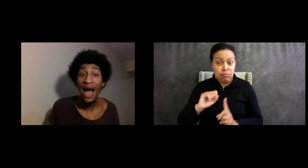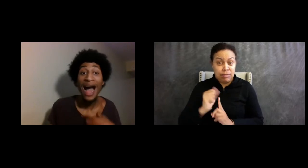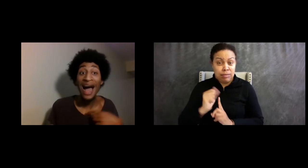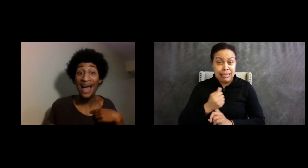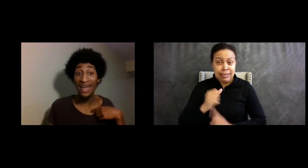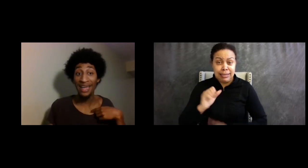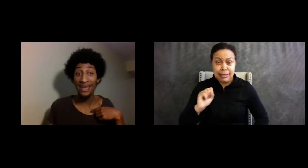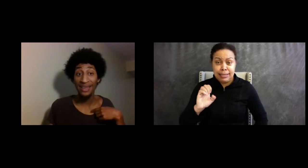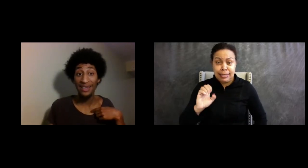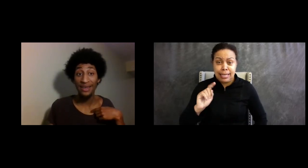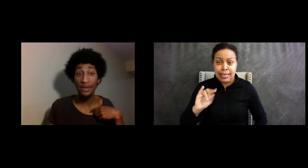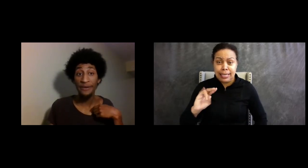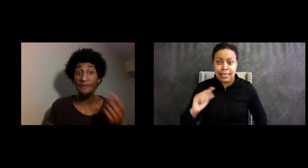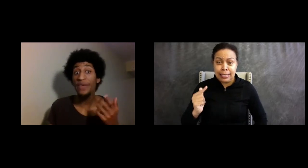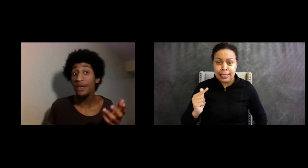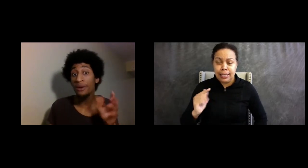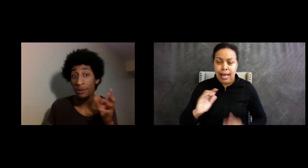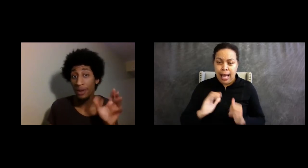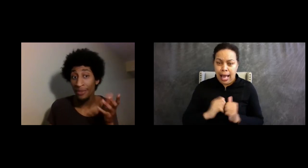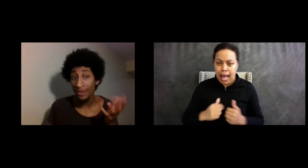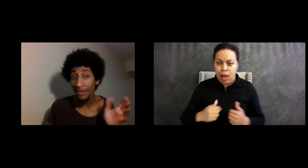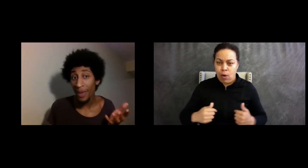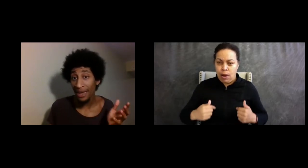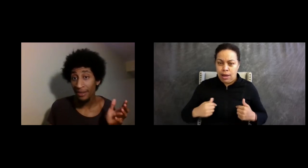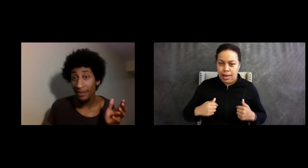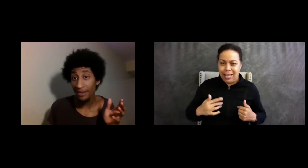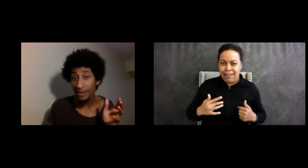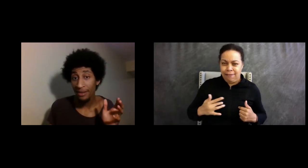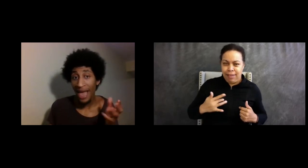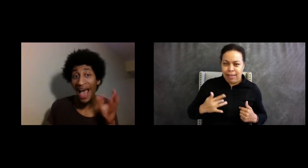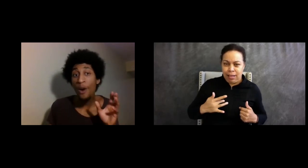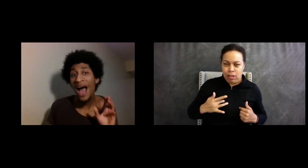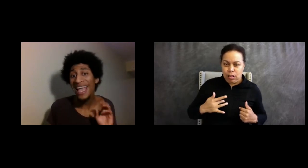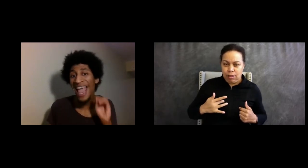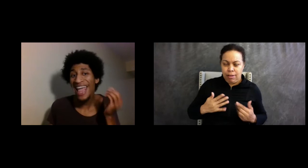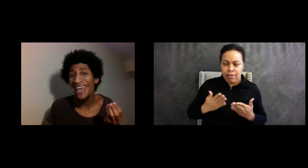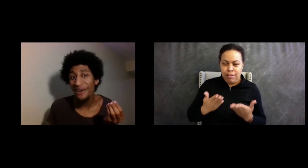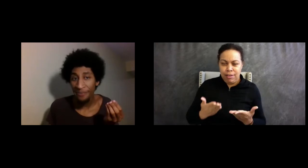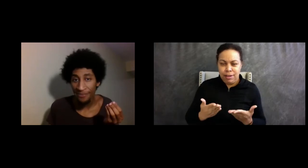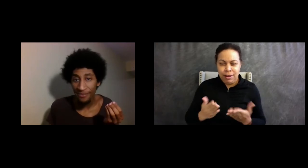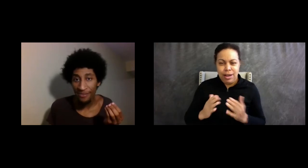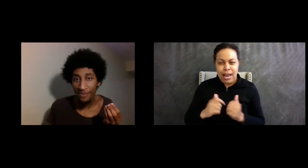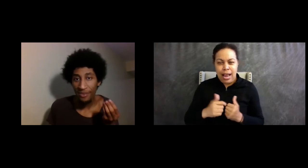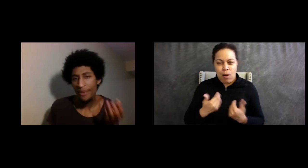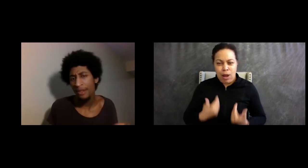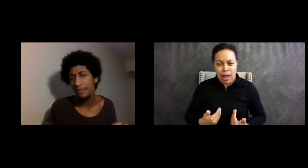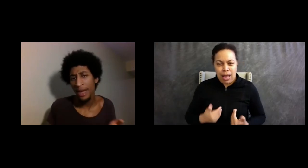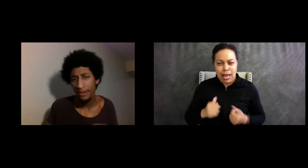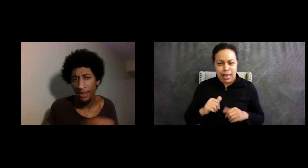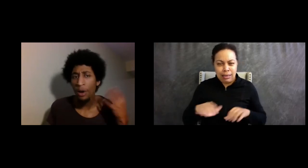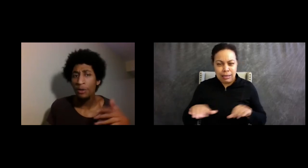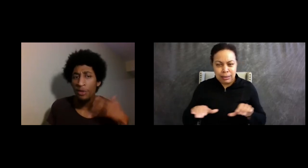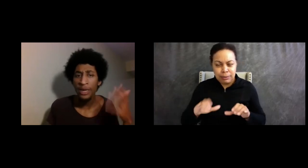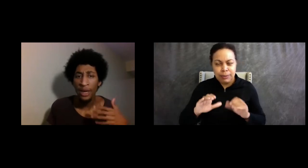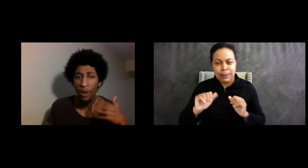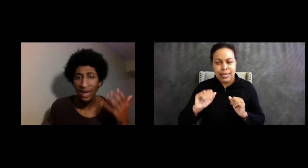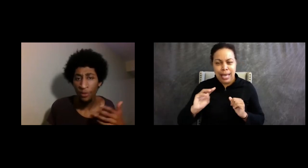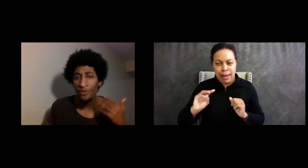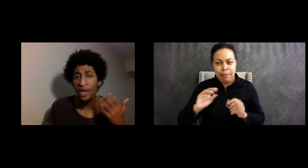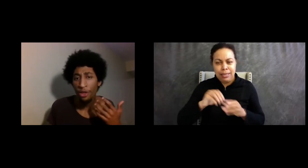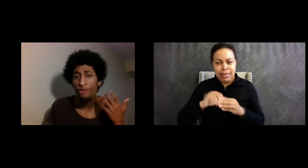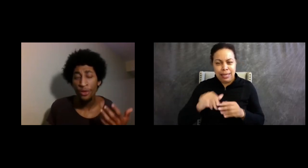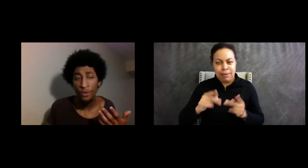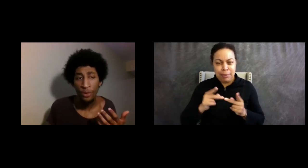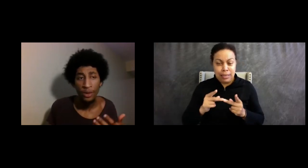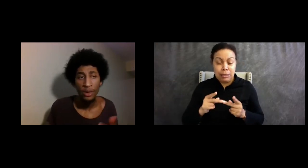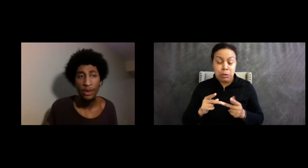How I feel in this space, how I am in this space can also be a way to